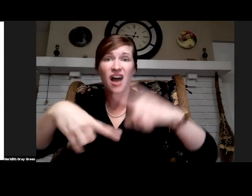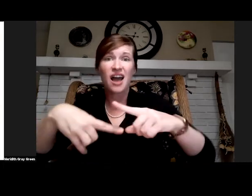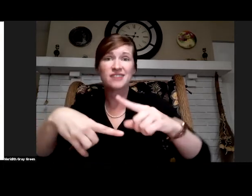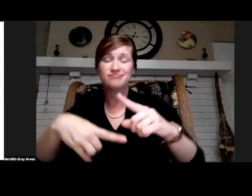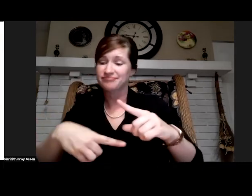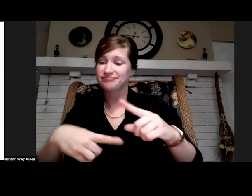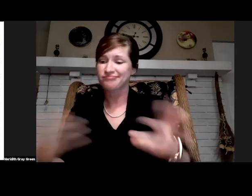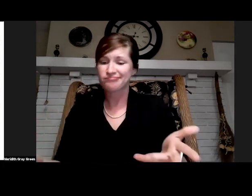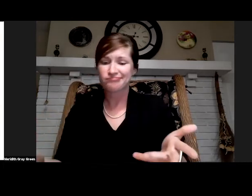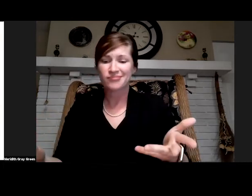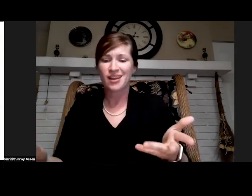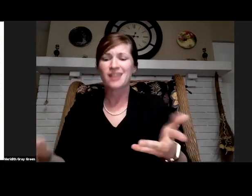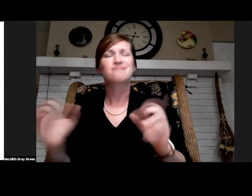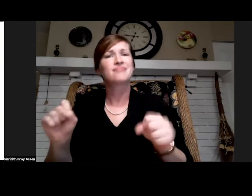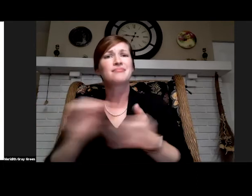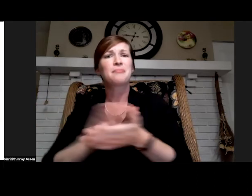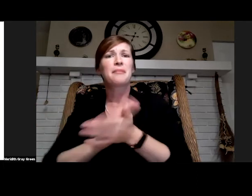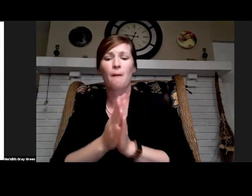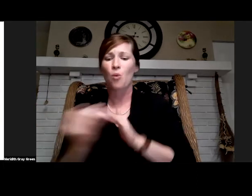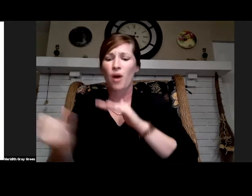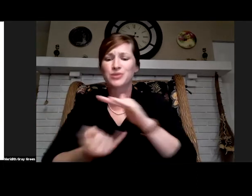If children are not taught sign,